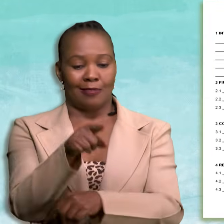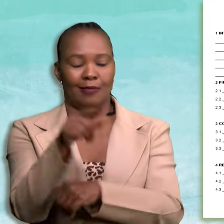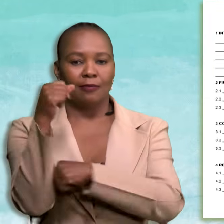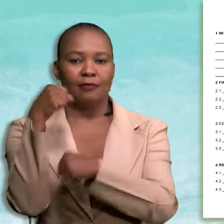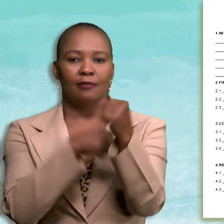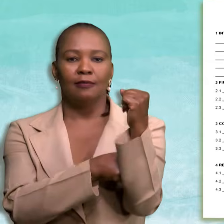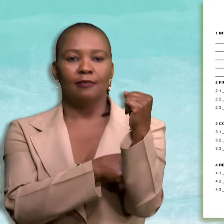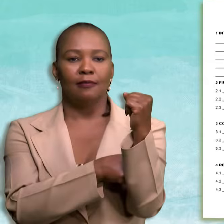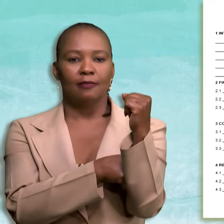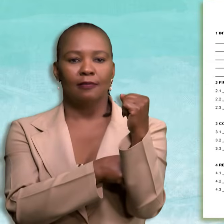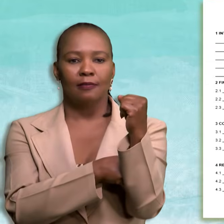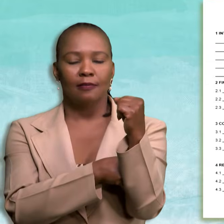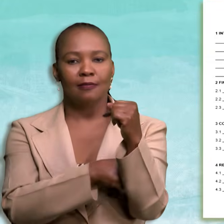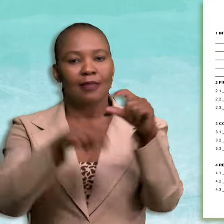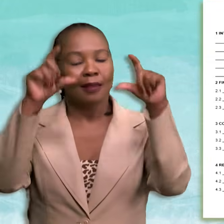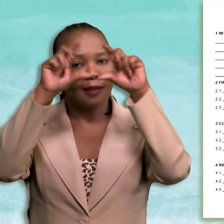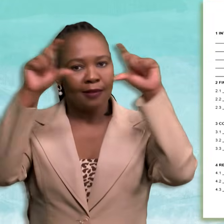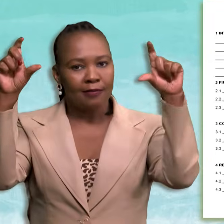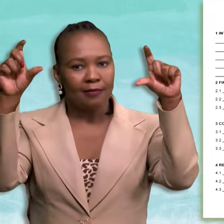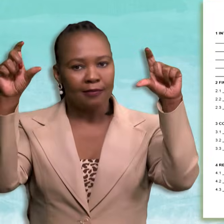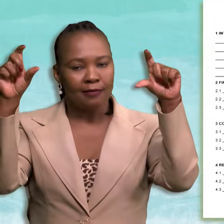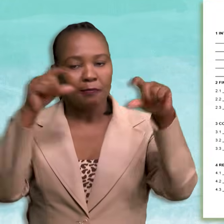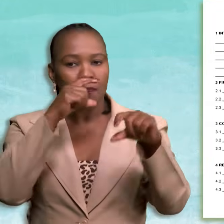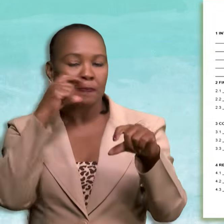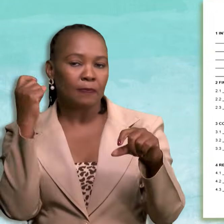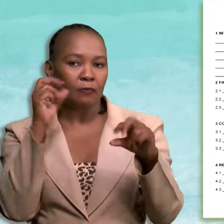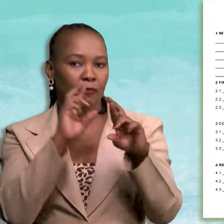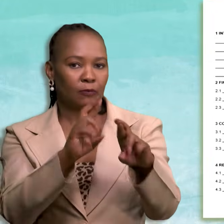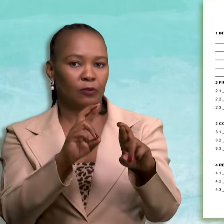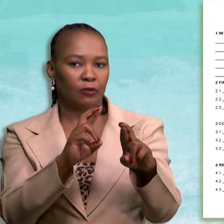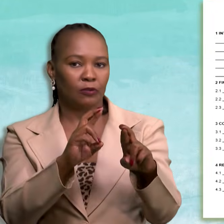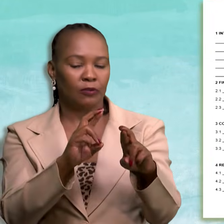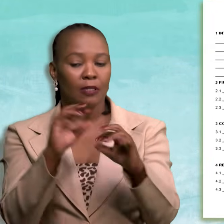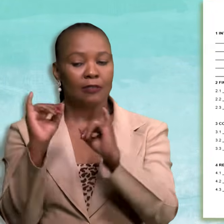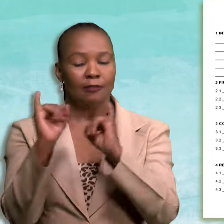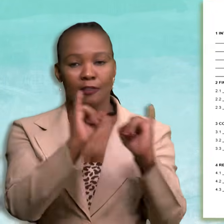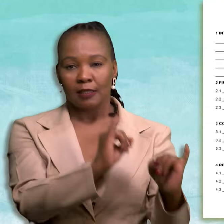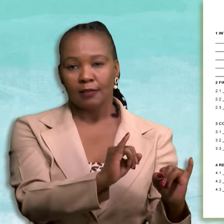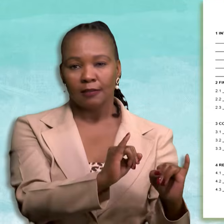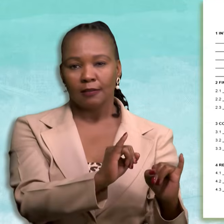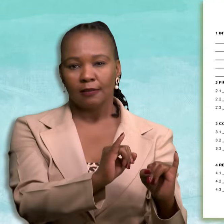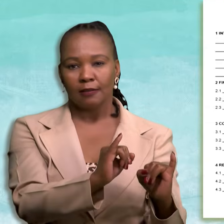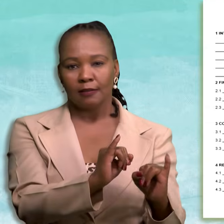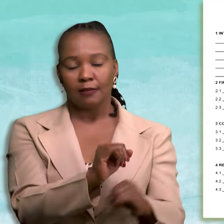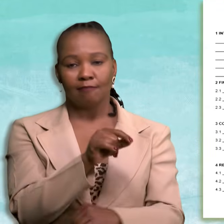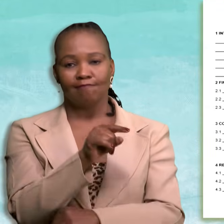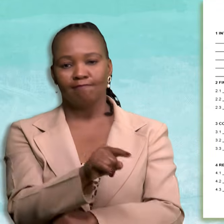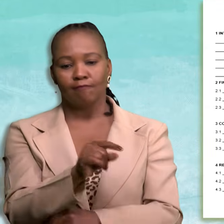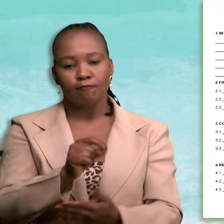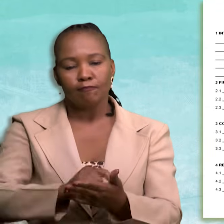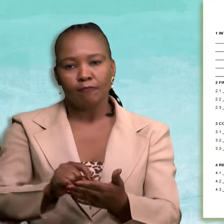You should follow this structure: the heading and the title of the report, the